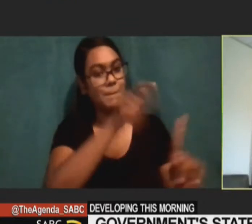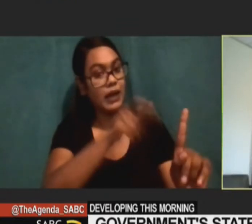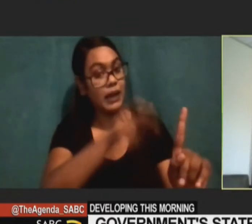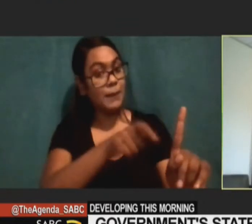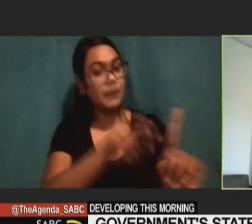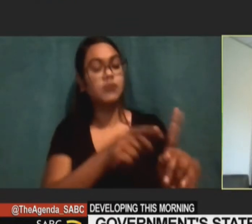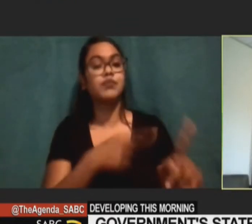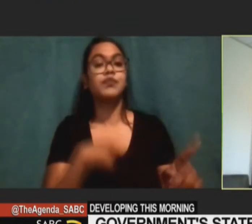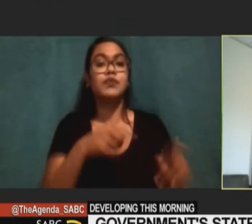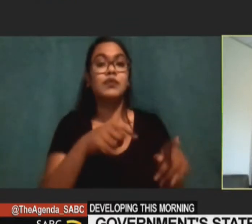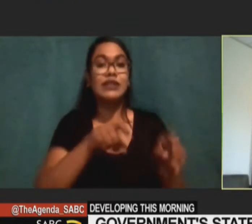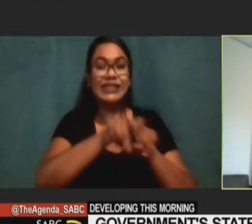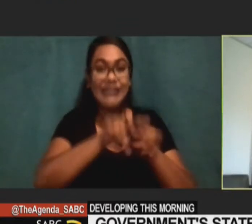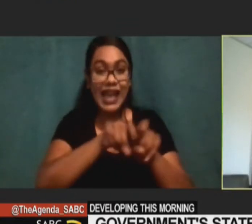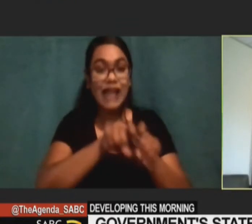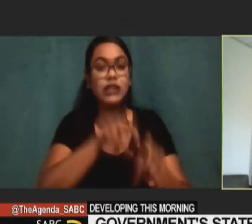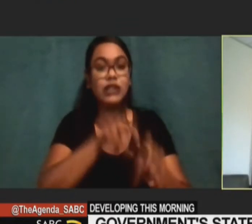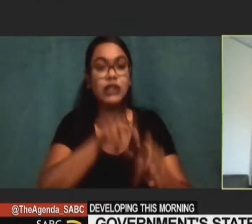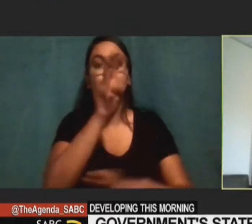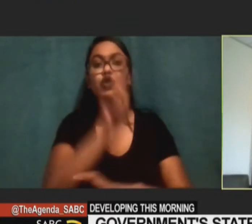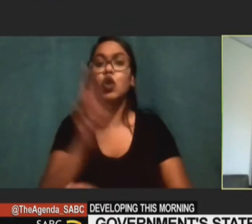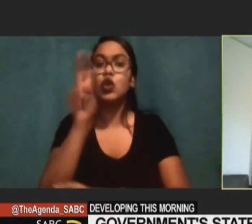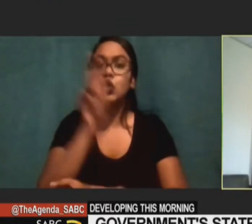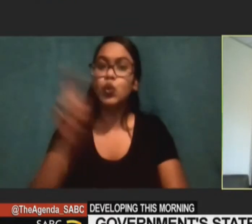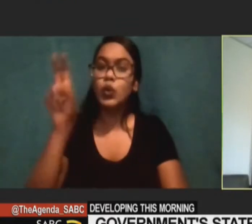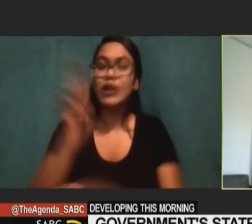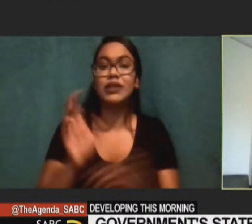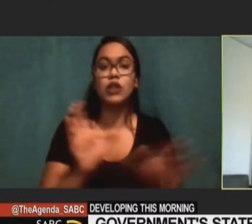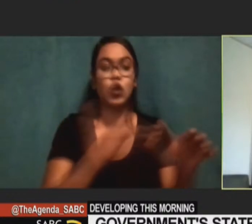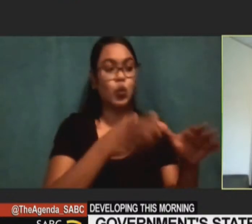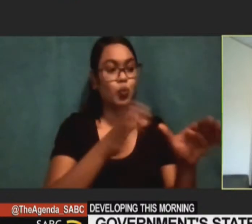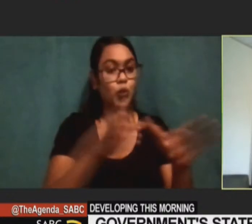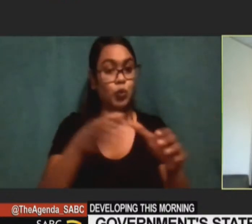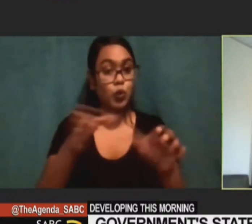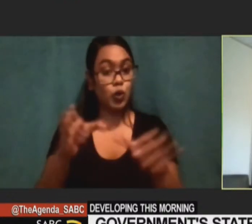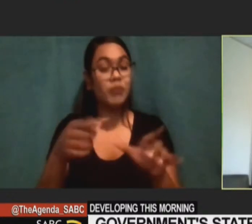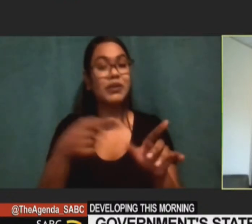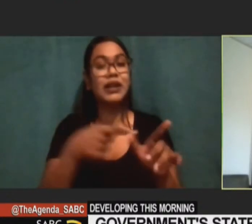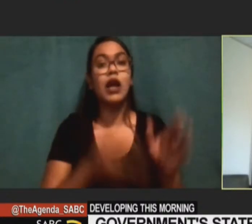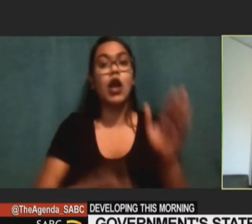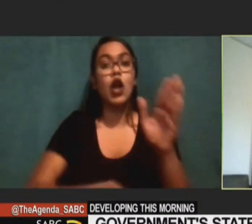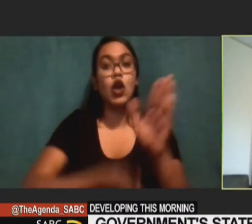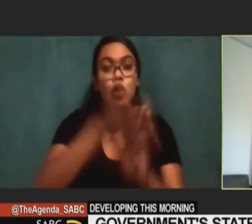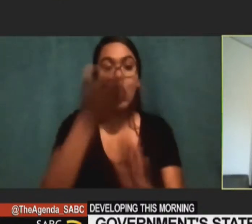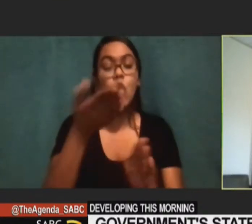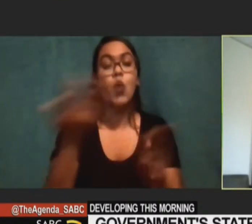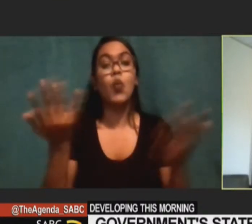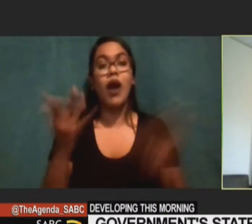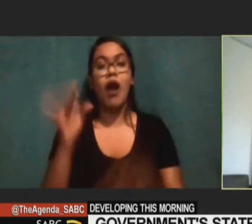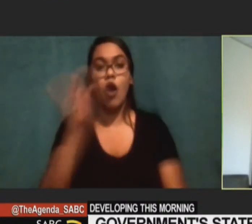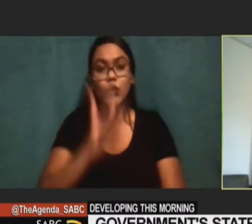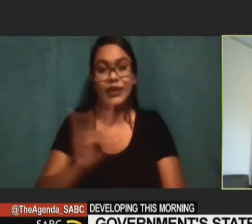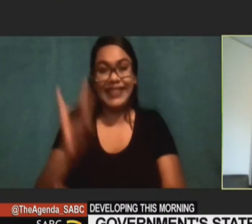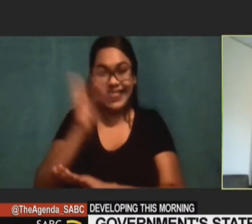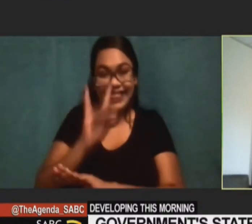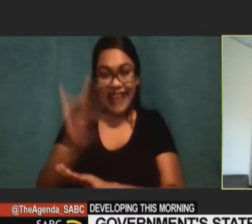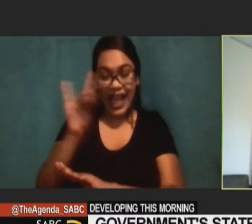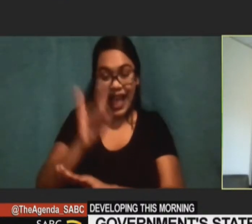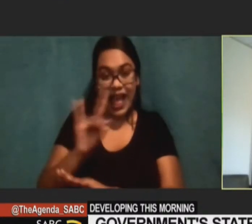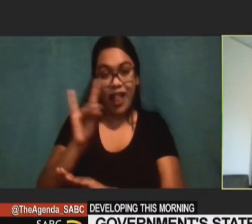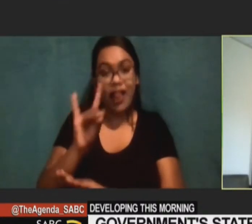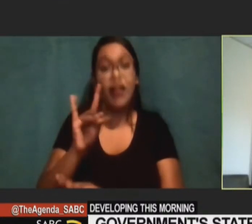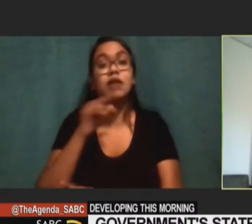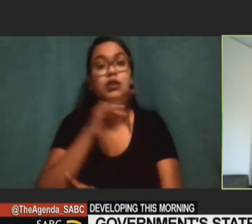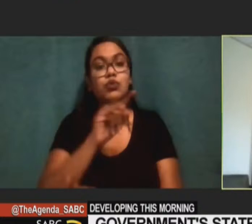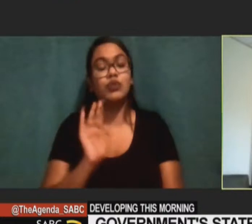The tourist groups, if you can call them that, have been sent to respective hotels for purposes of